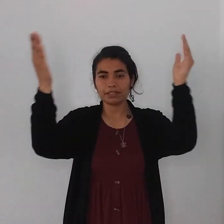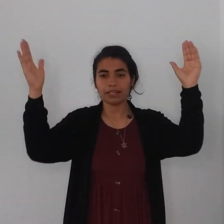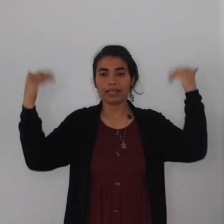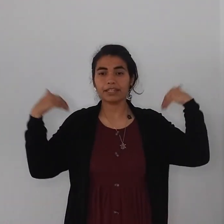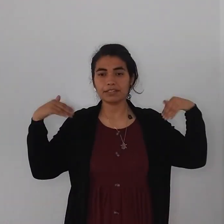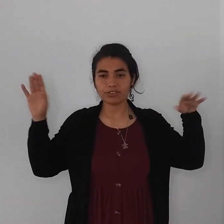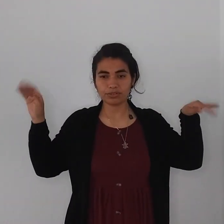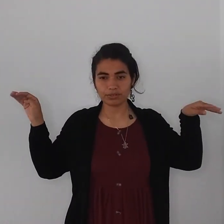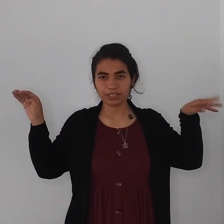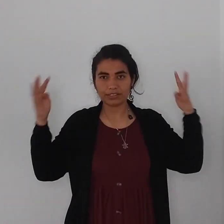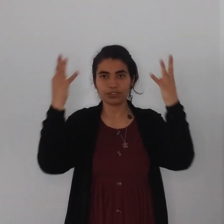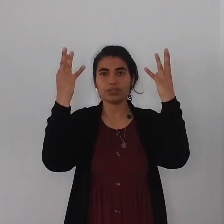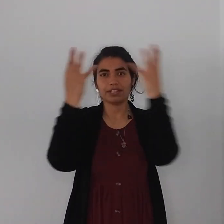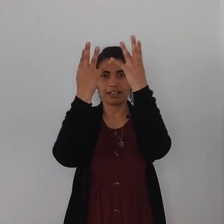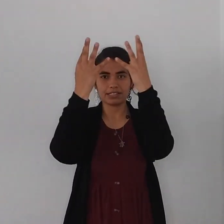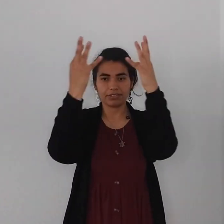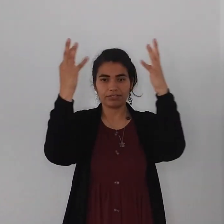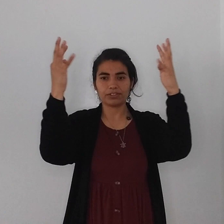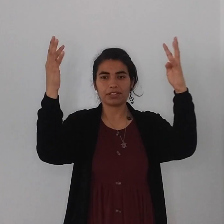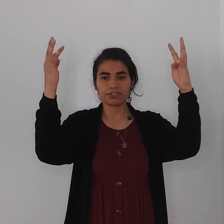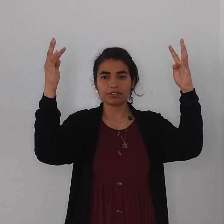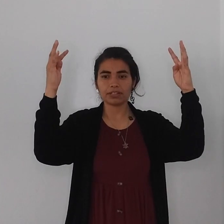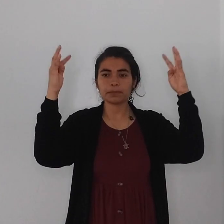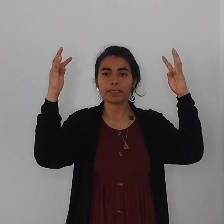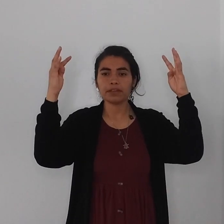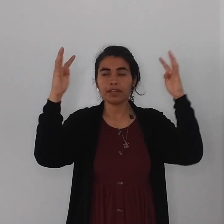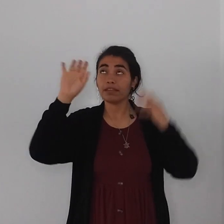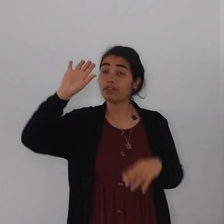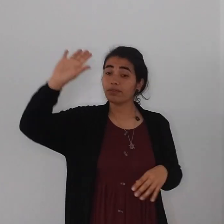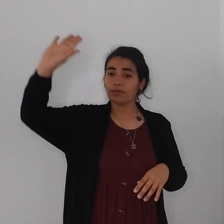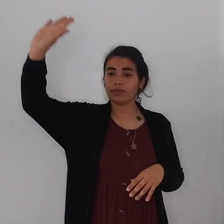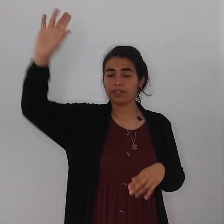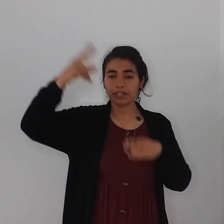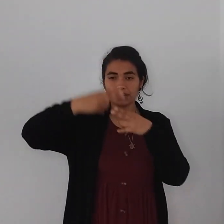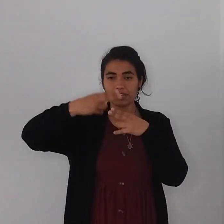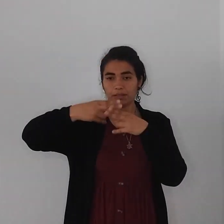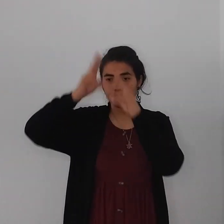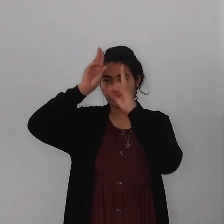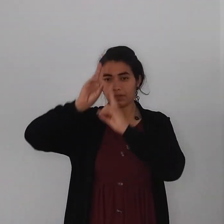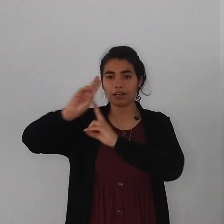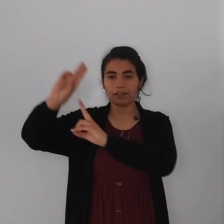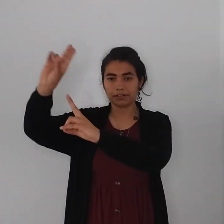heaven, angel. This is your two-hand classifier for your circlet. And then your name,